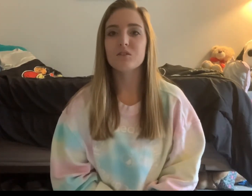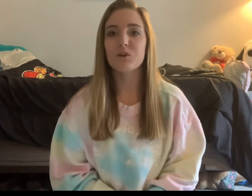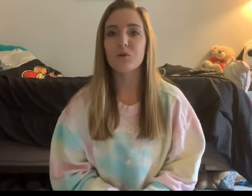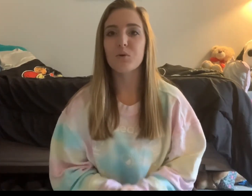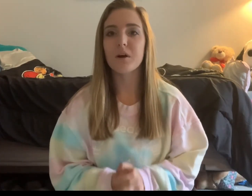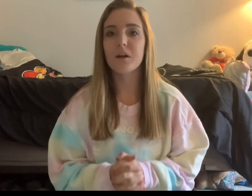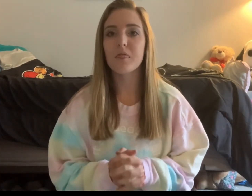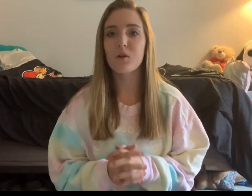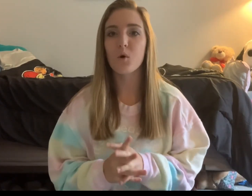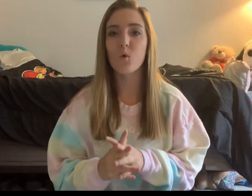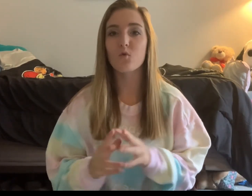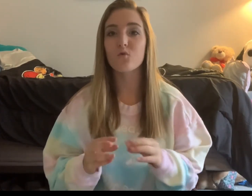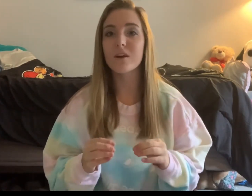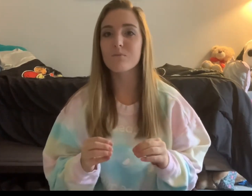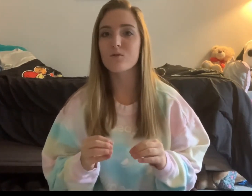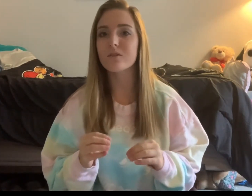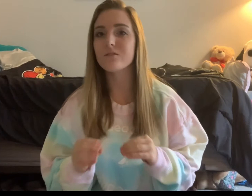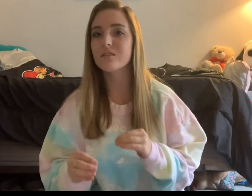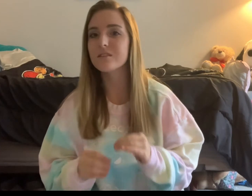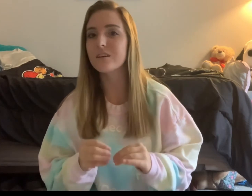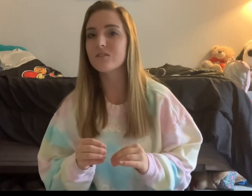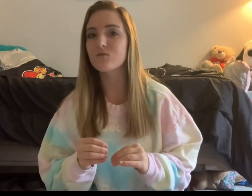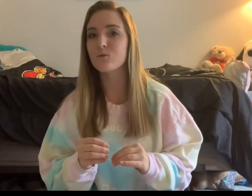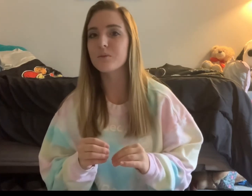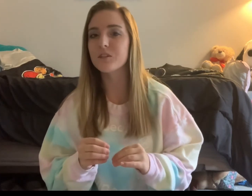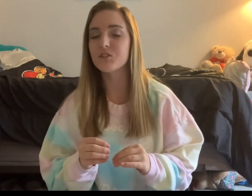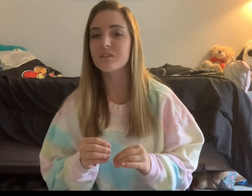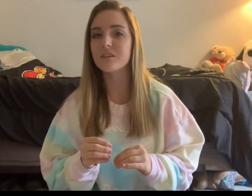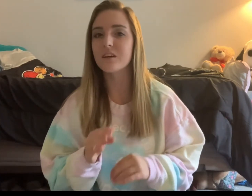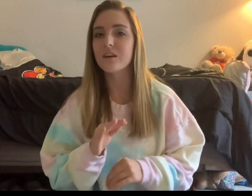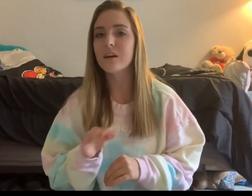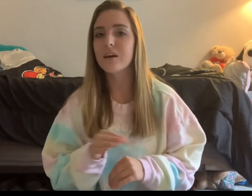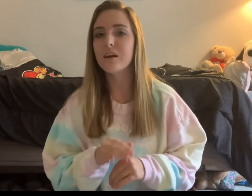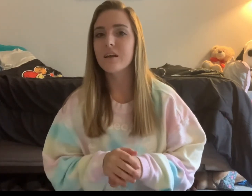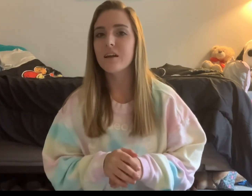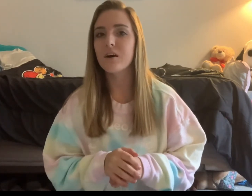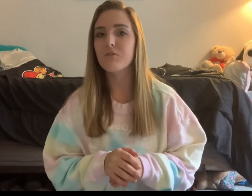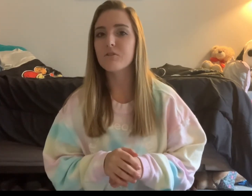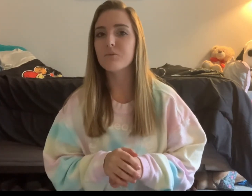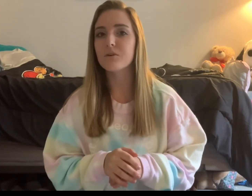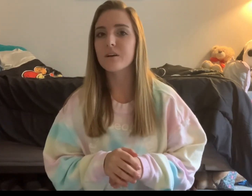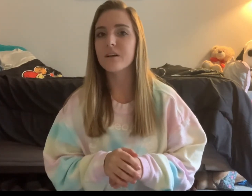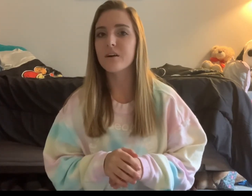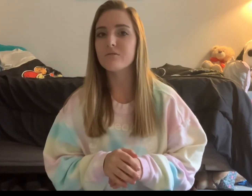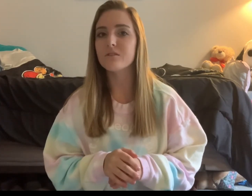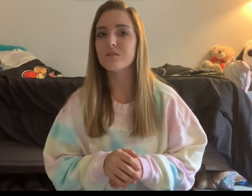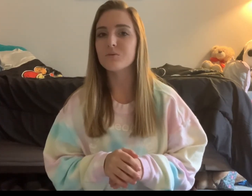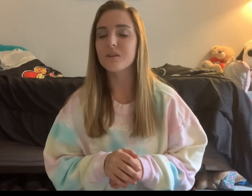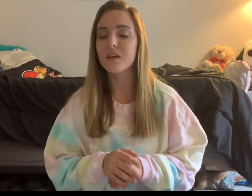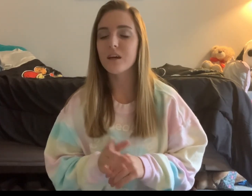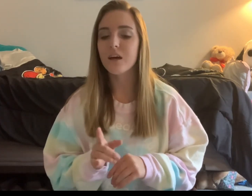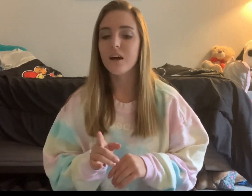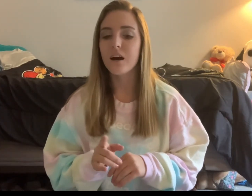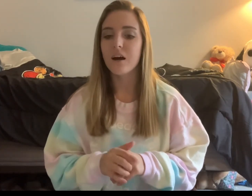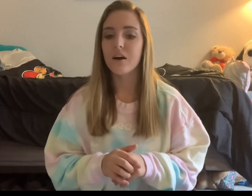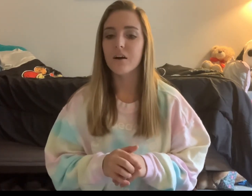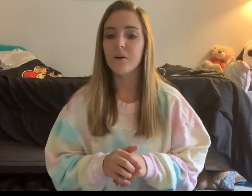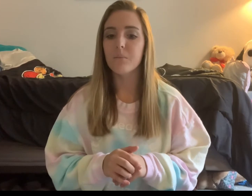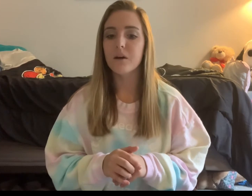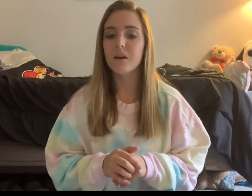So the whole grammar sentence formation thing, not really working out for this week.